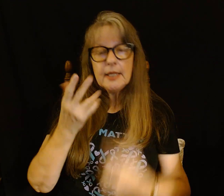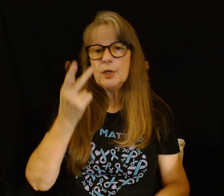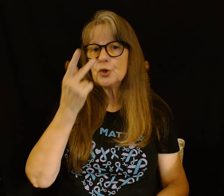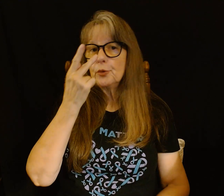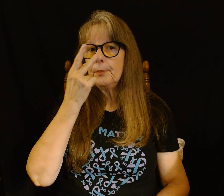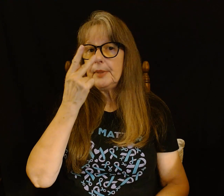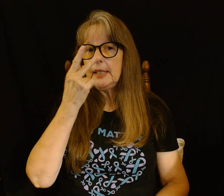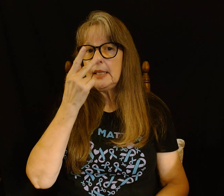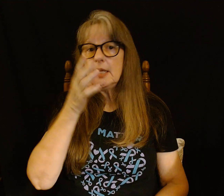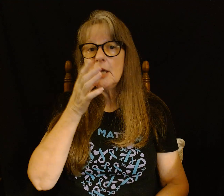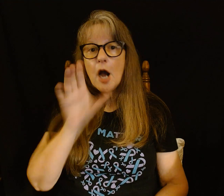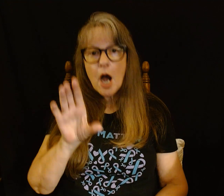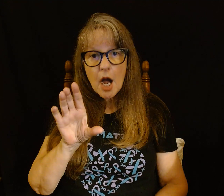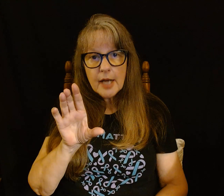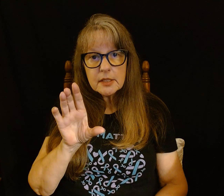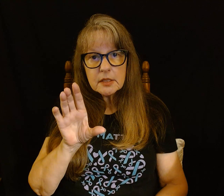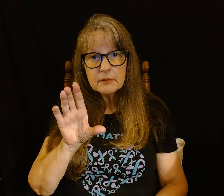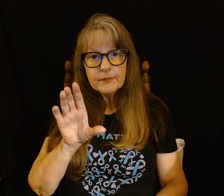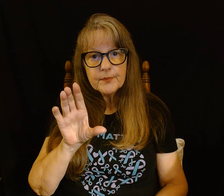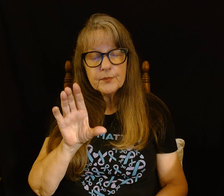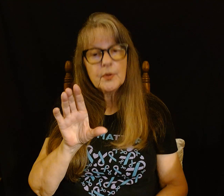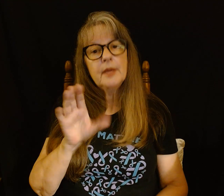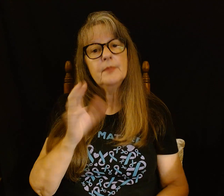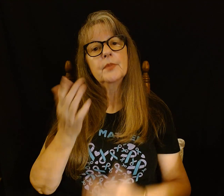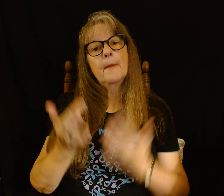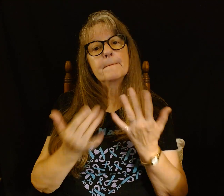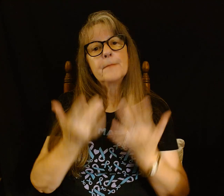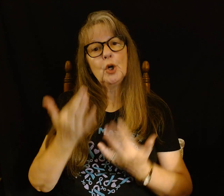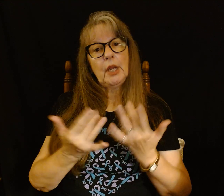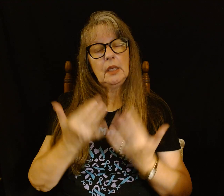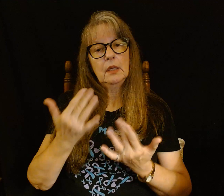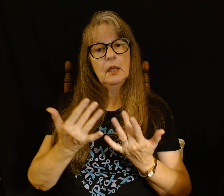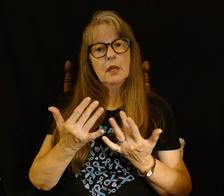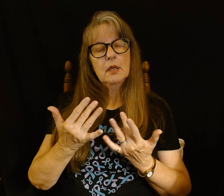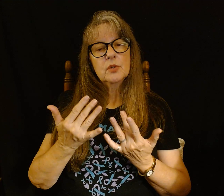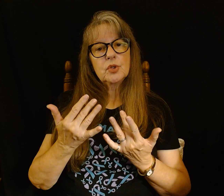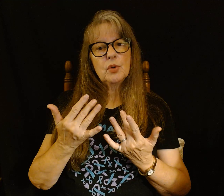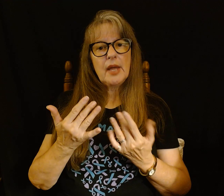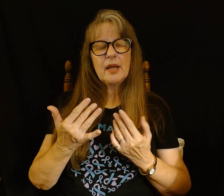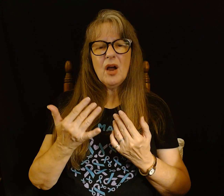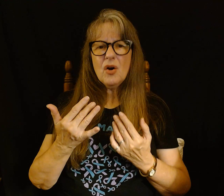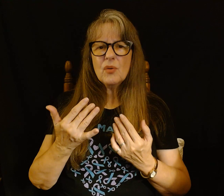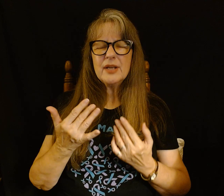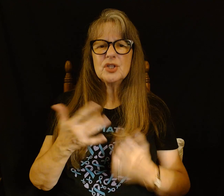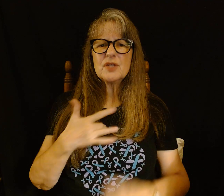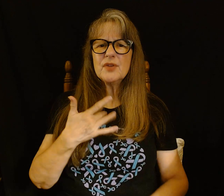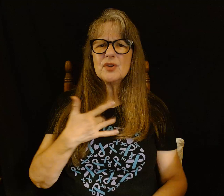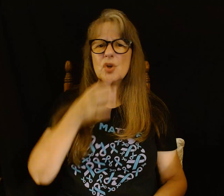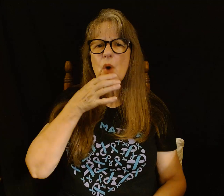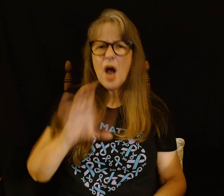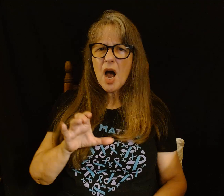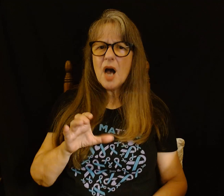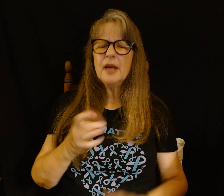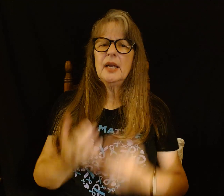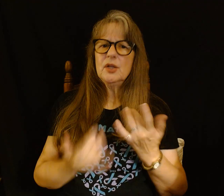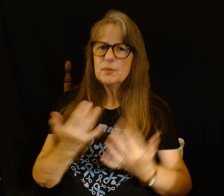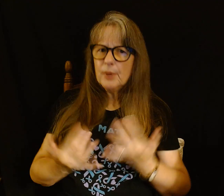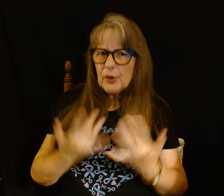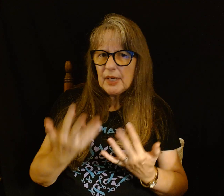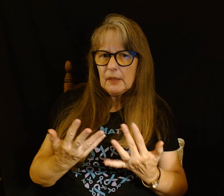your pee hot? Right? Burning. So like, it just feels so hot and it's burning,